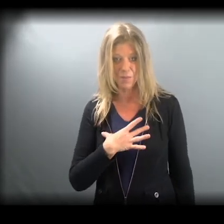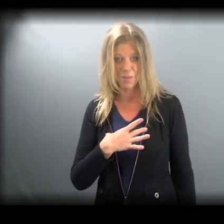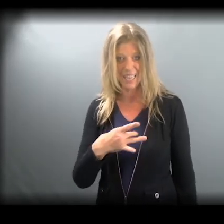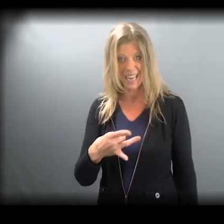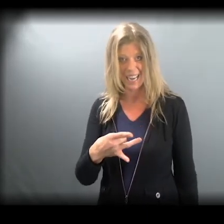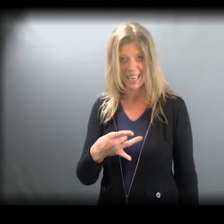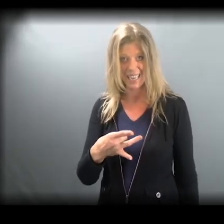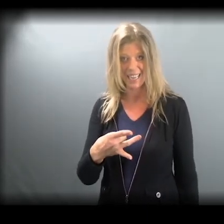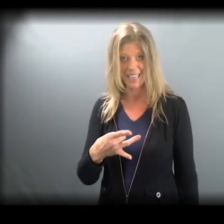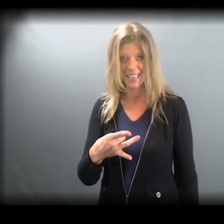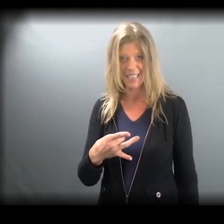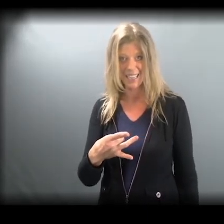like